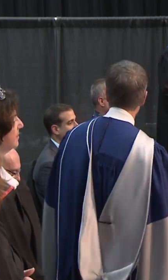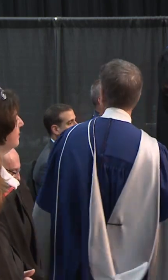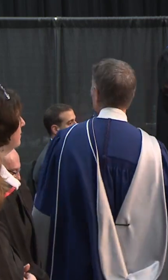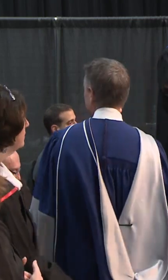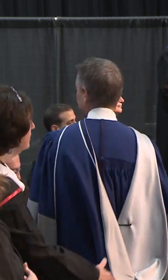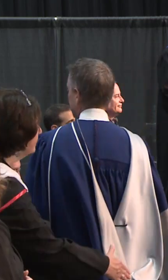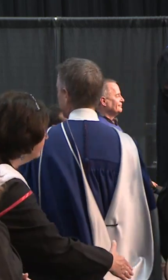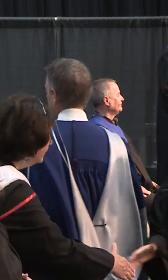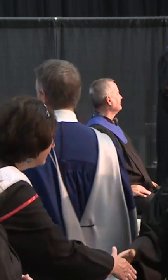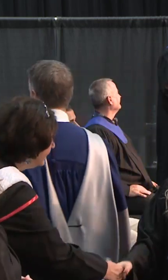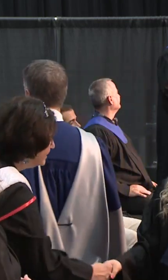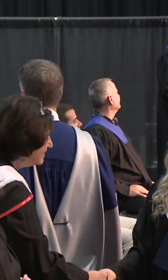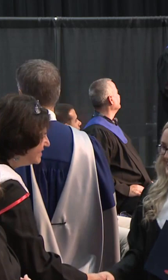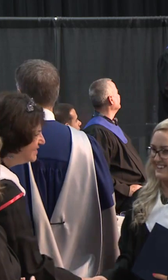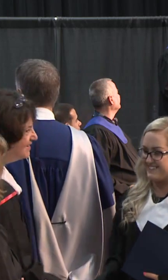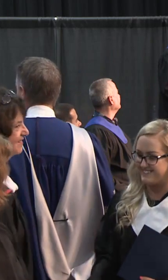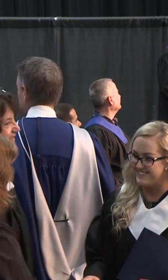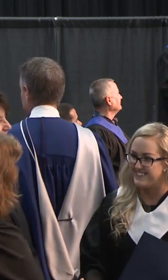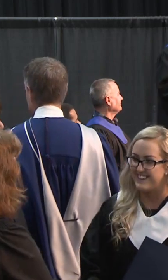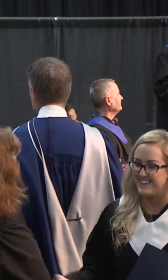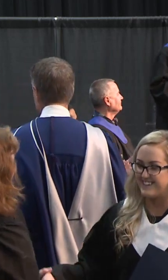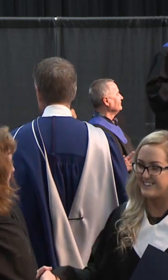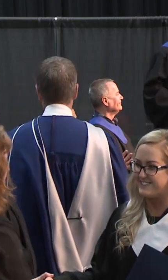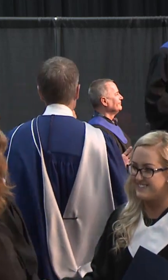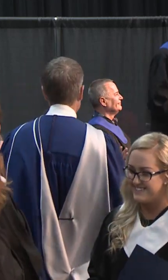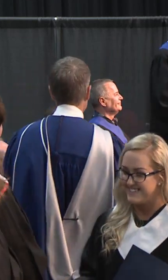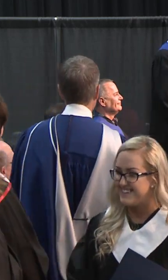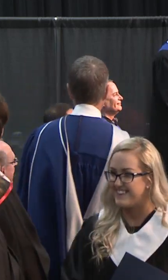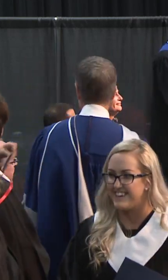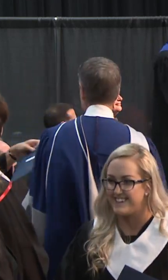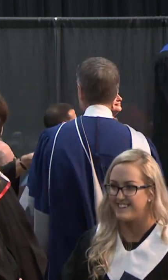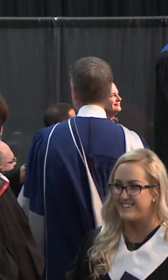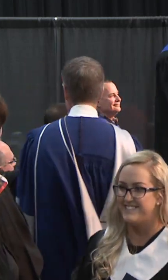With honors, Stephanie Kane.